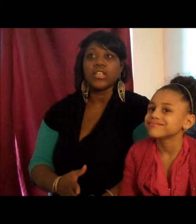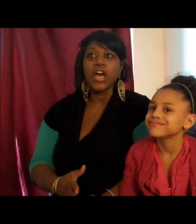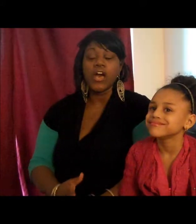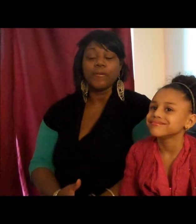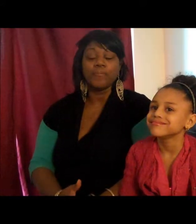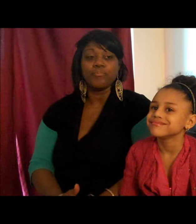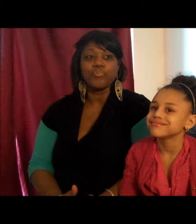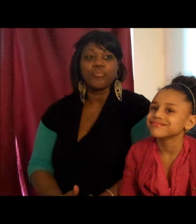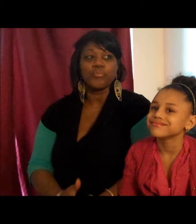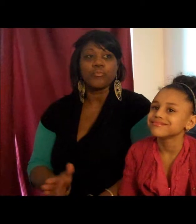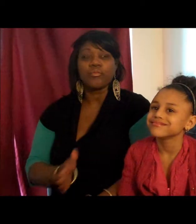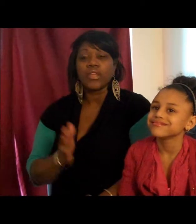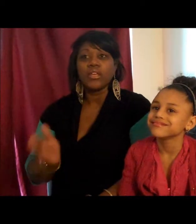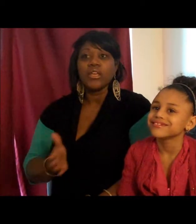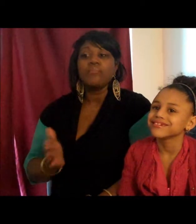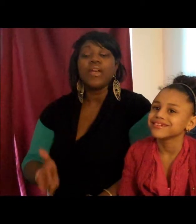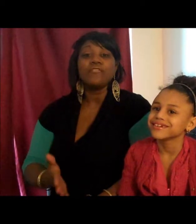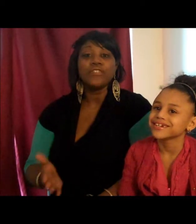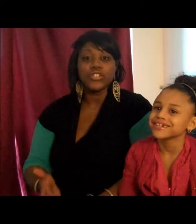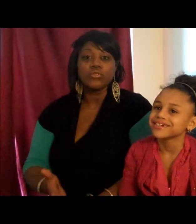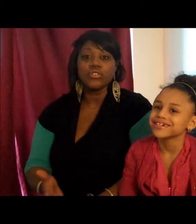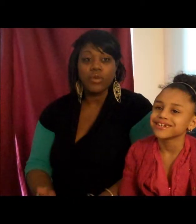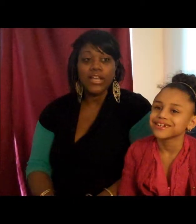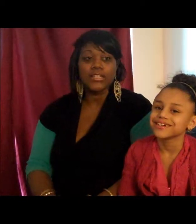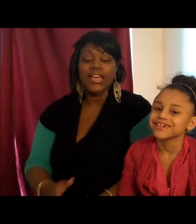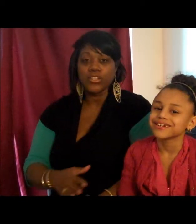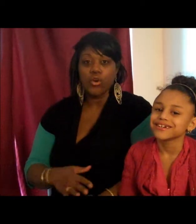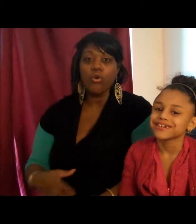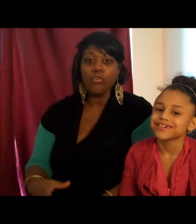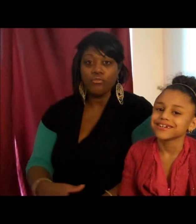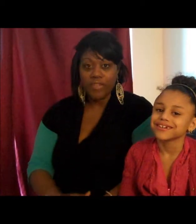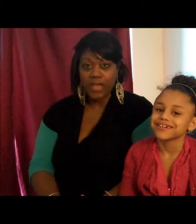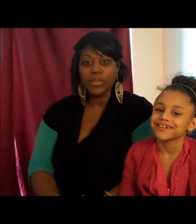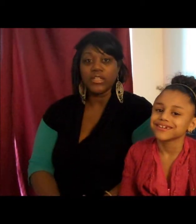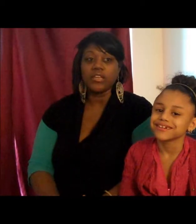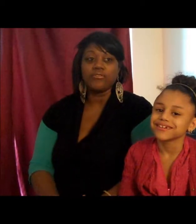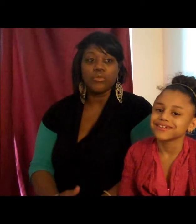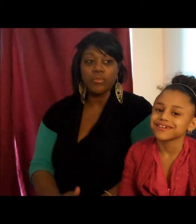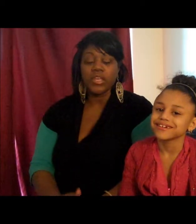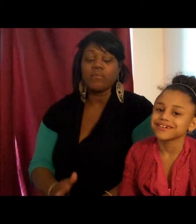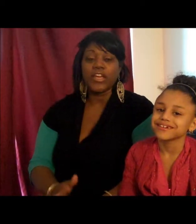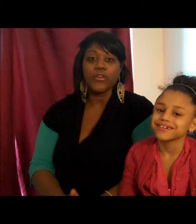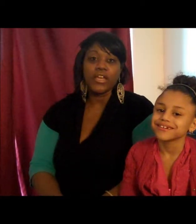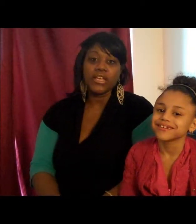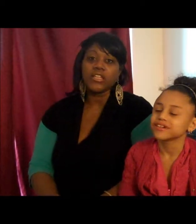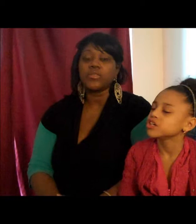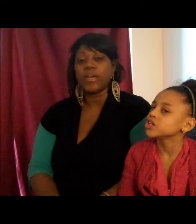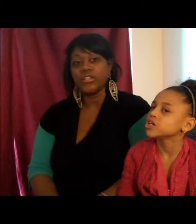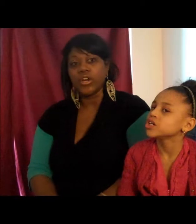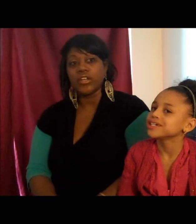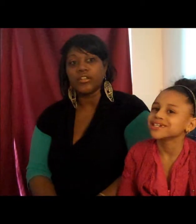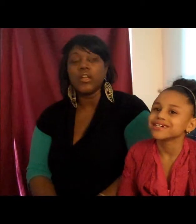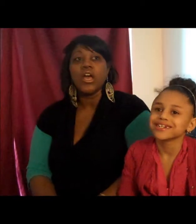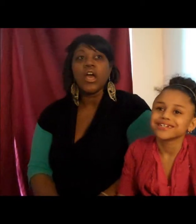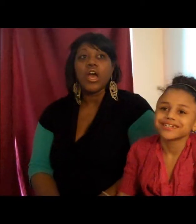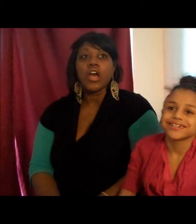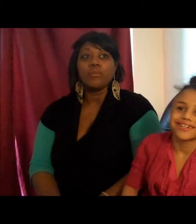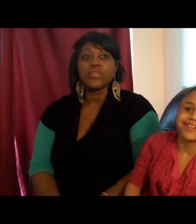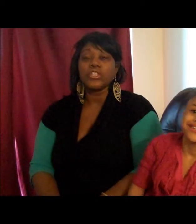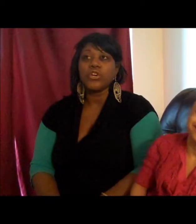beneficial to us as a whole family for me, my grandkids, my daughter. Um, so